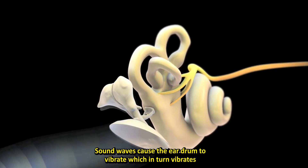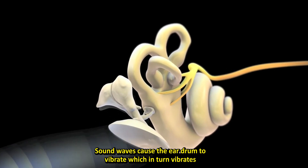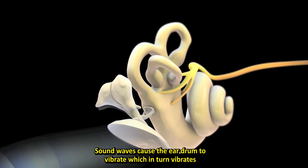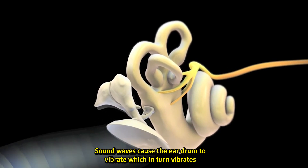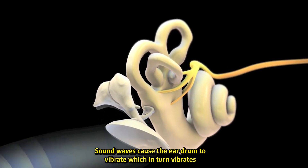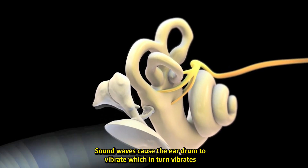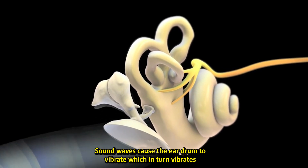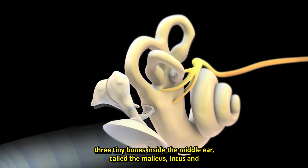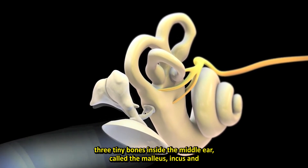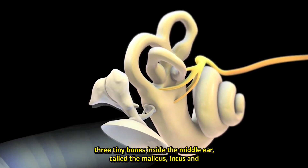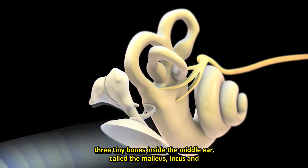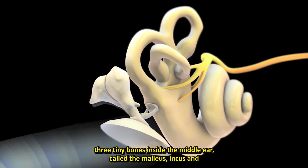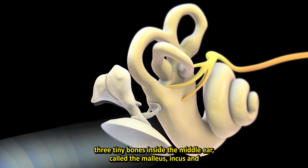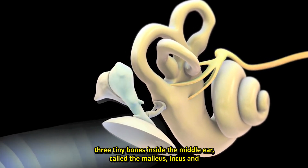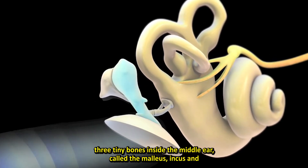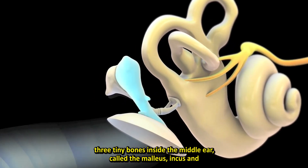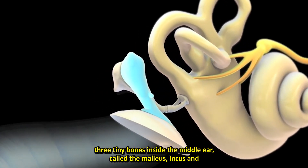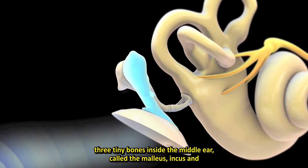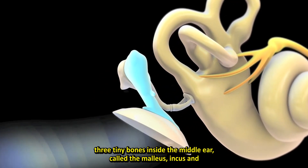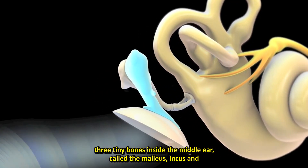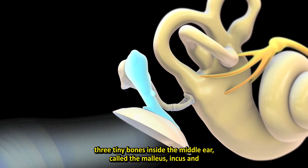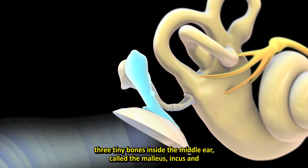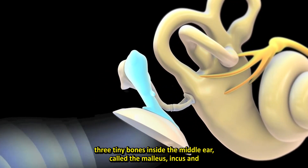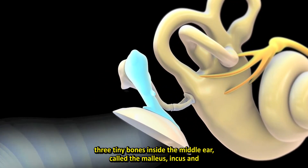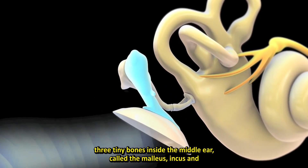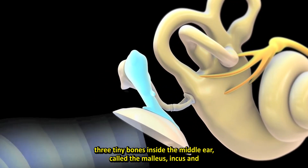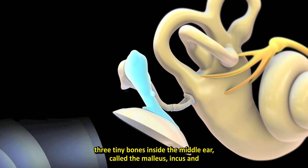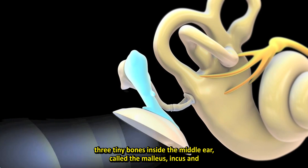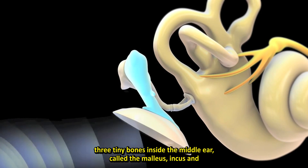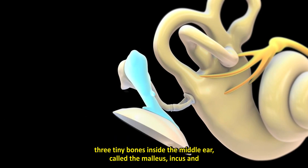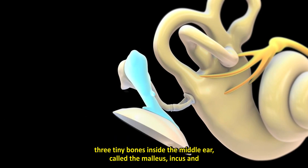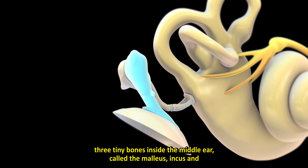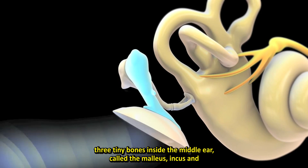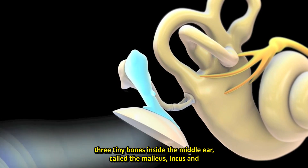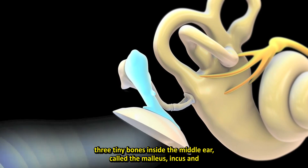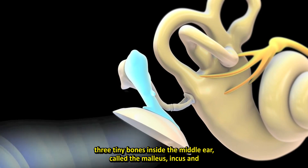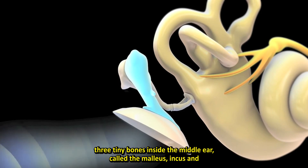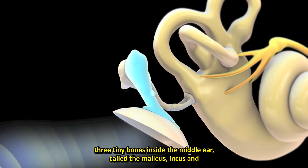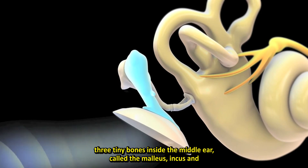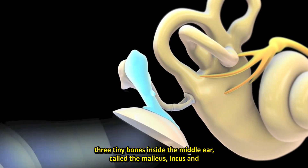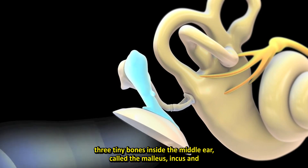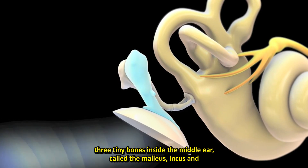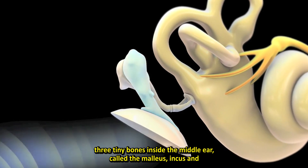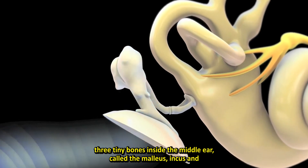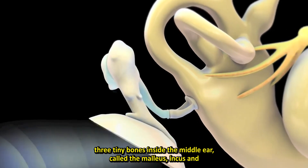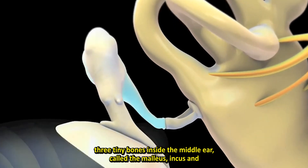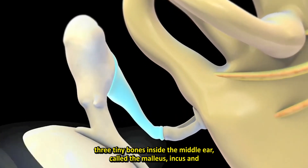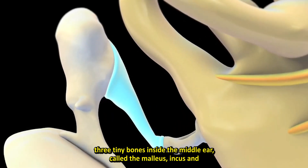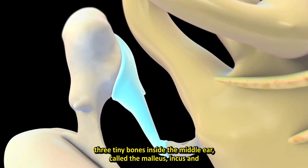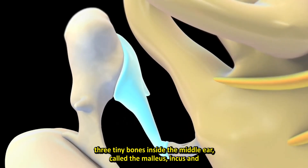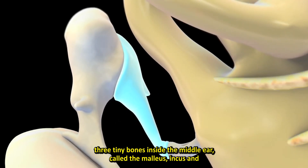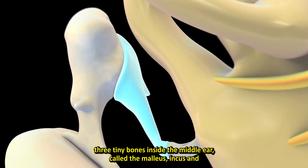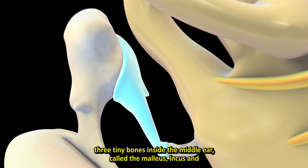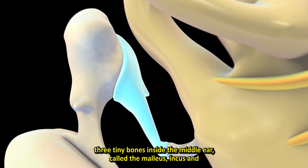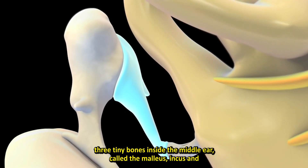which in turn vibrates three tiny bones inside the middle ear called the malleus